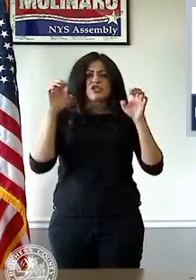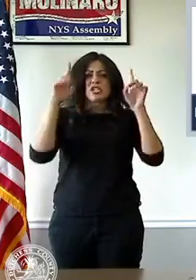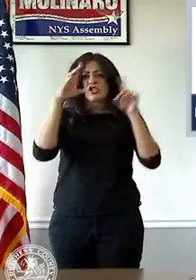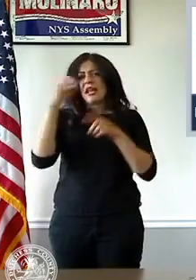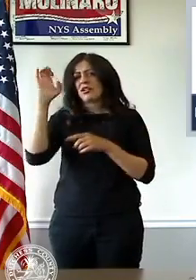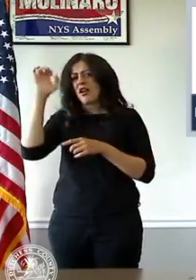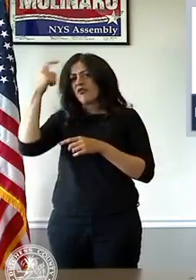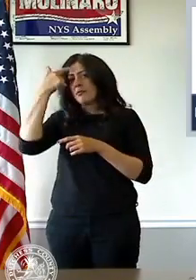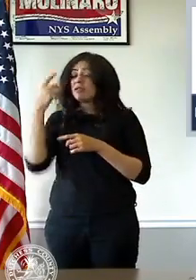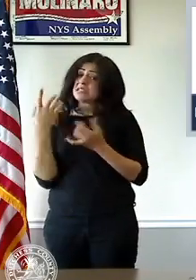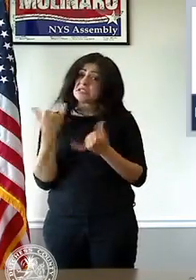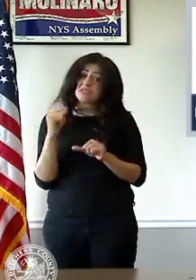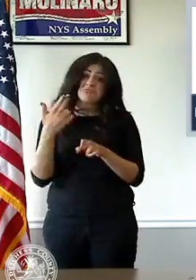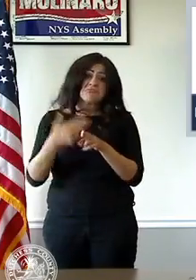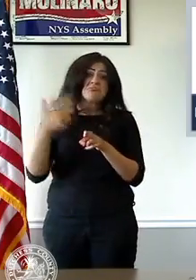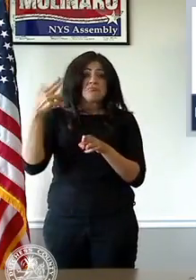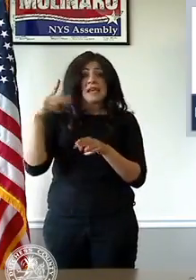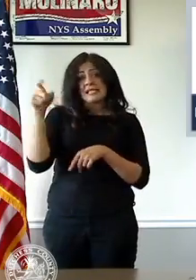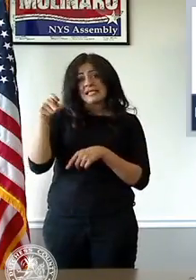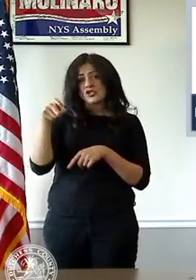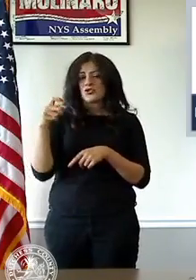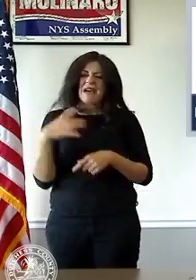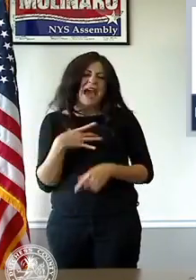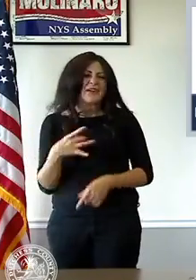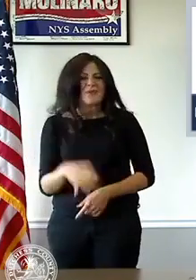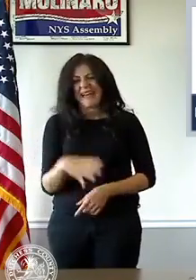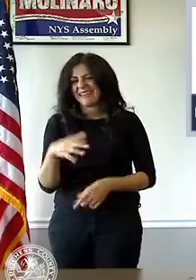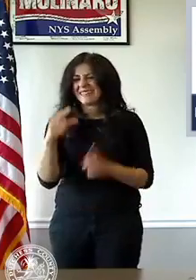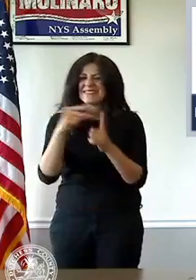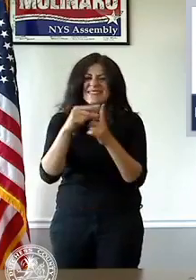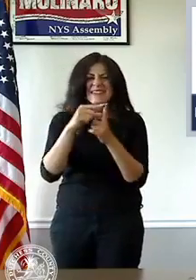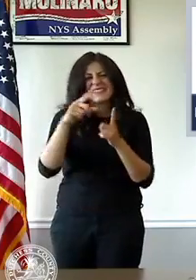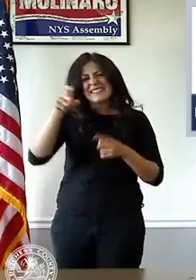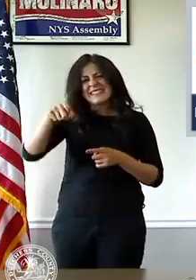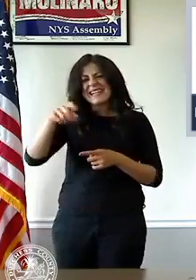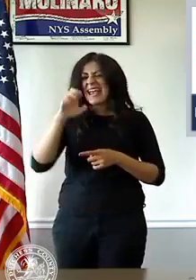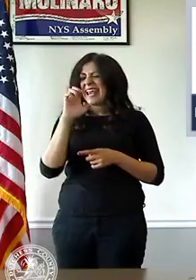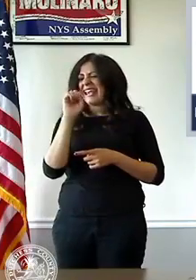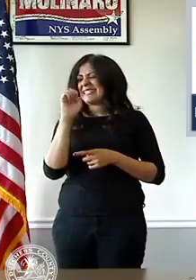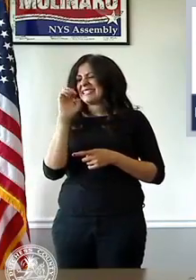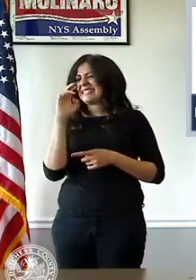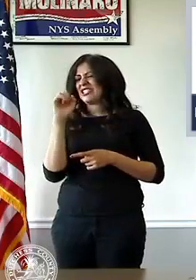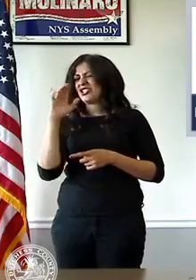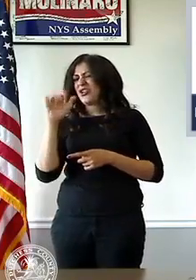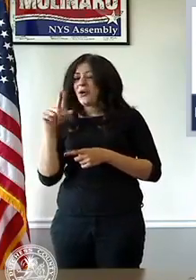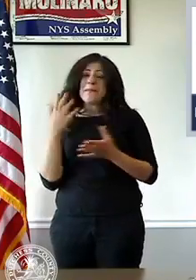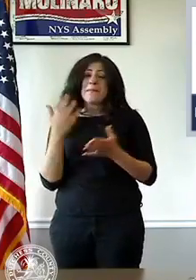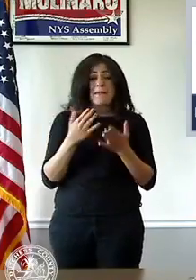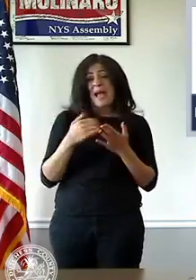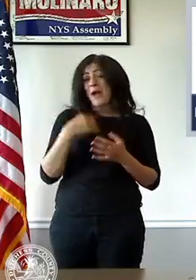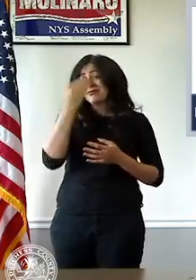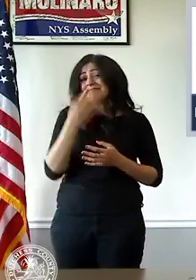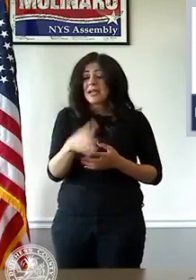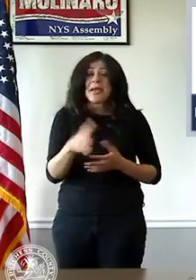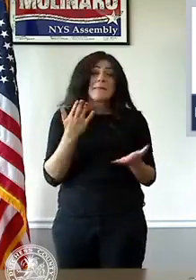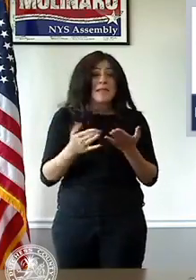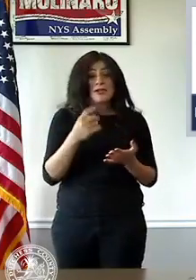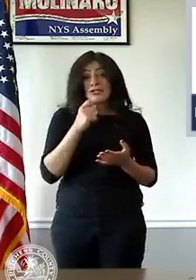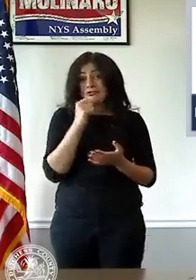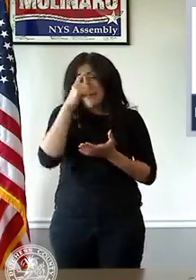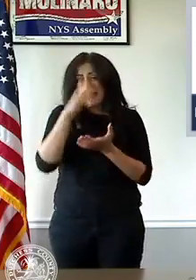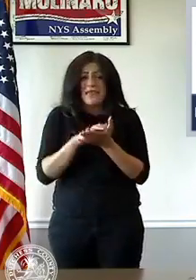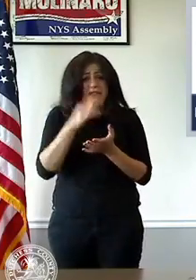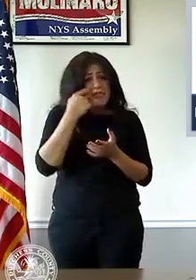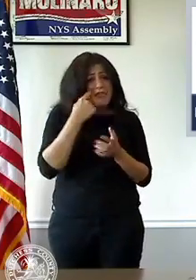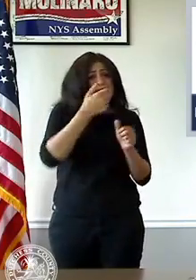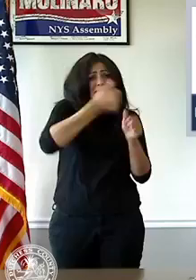are deemed essential. And so I don't like that term. I will say up front, you might not think I believe it, but I do. I think every job and